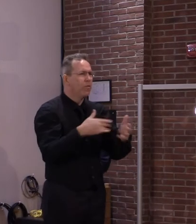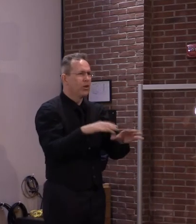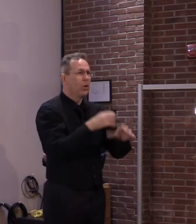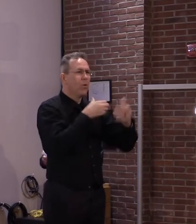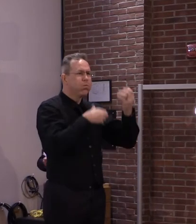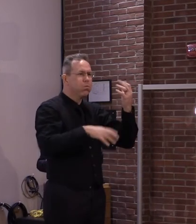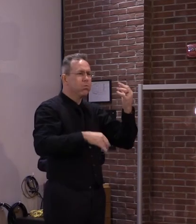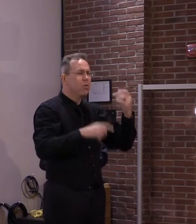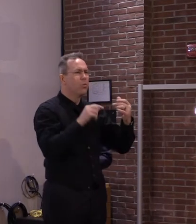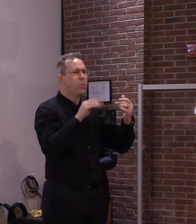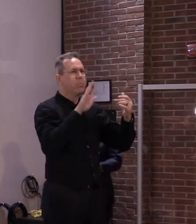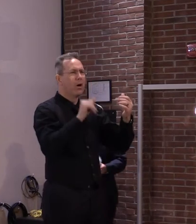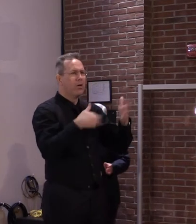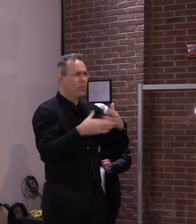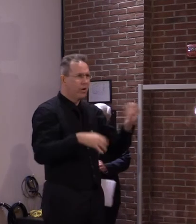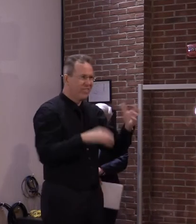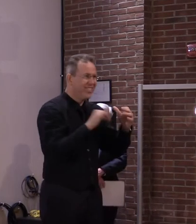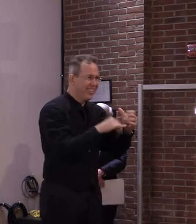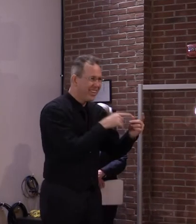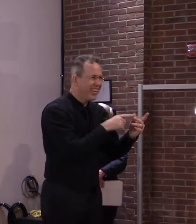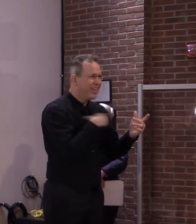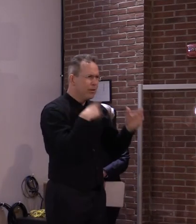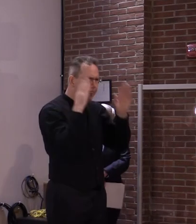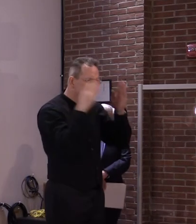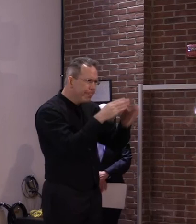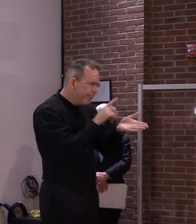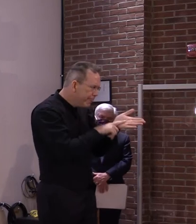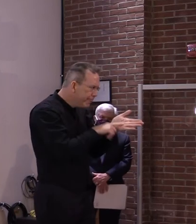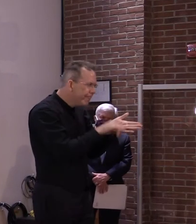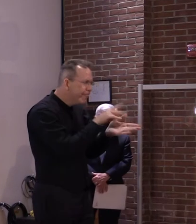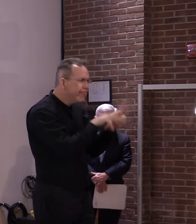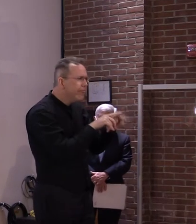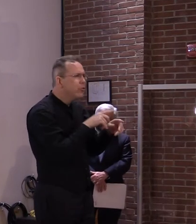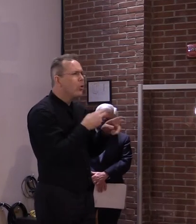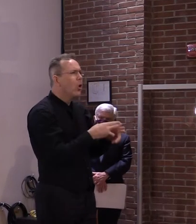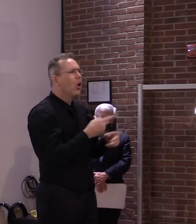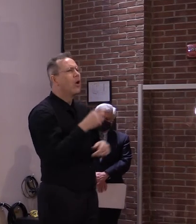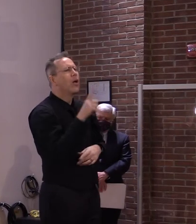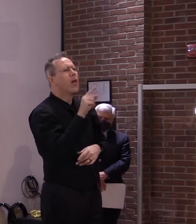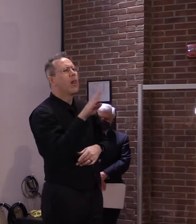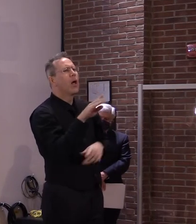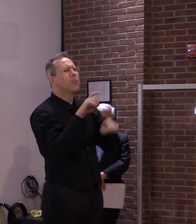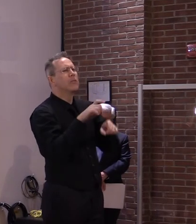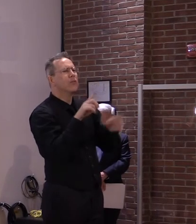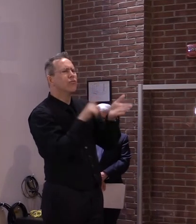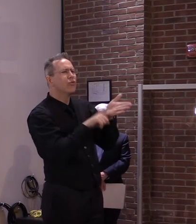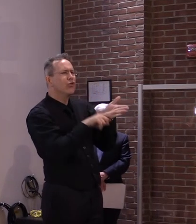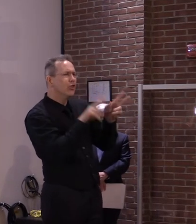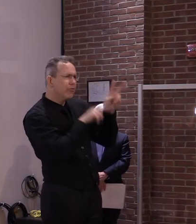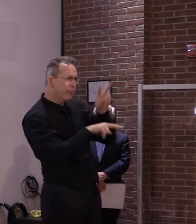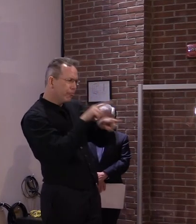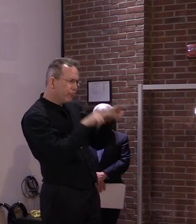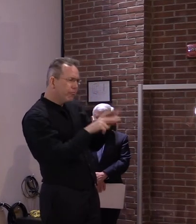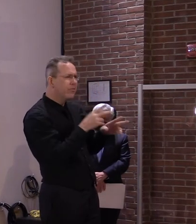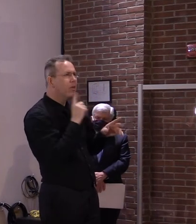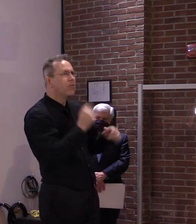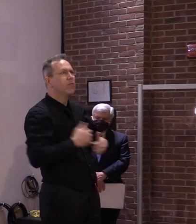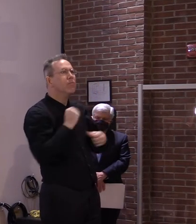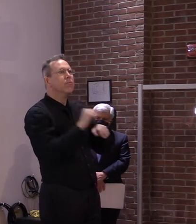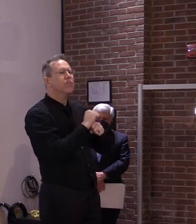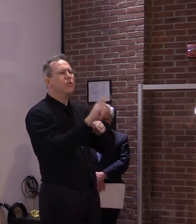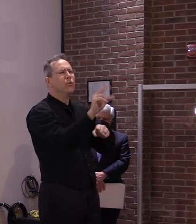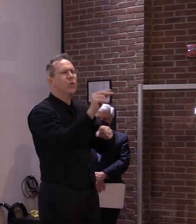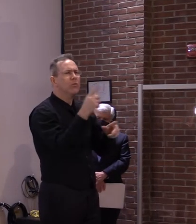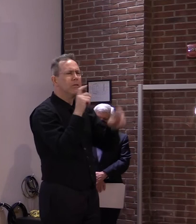is that it's in a very controlled environment in a laboratory if you will and that doesn't necessarily uh represent the real world uh experience of a music